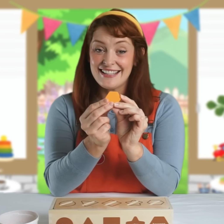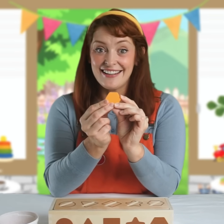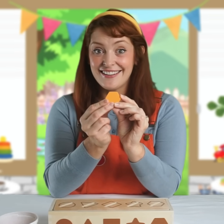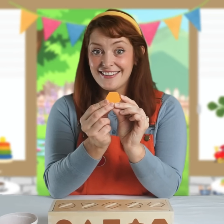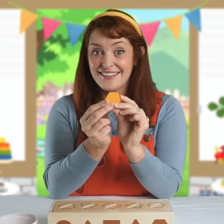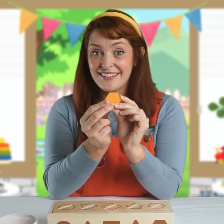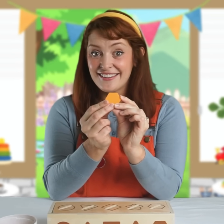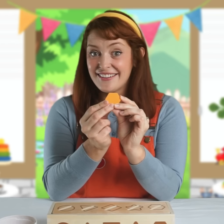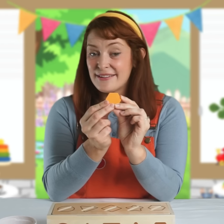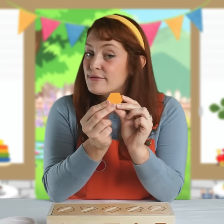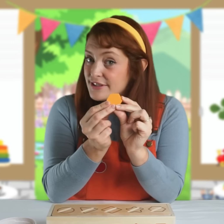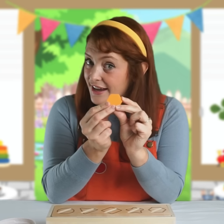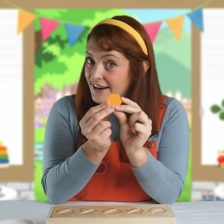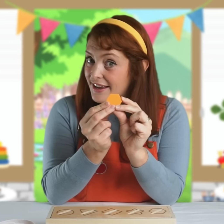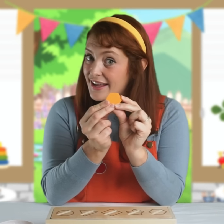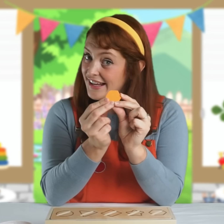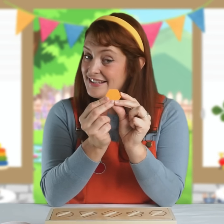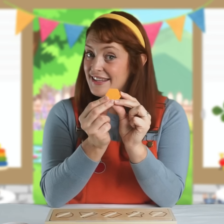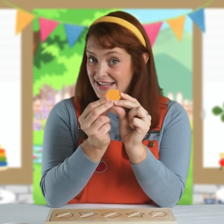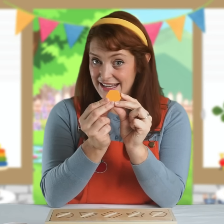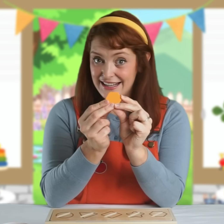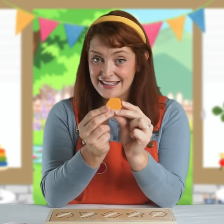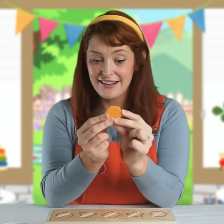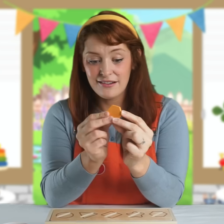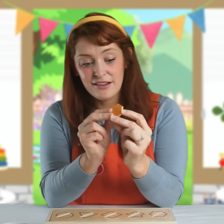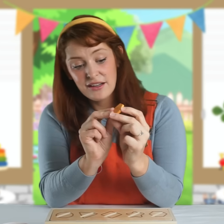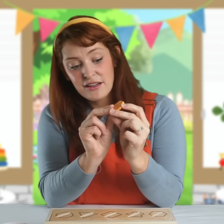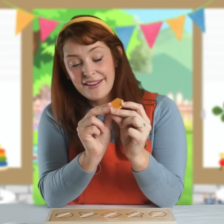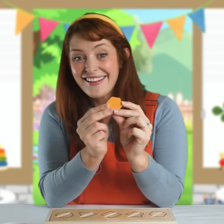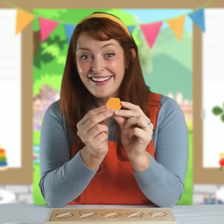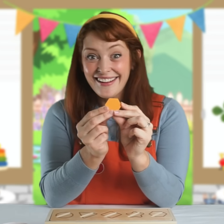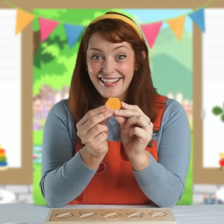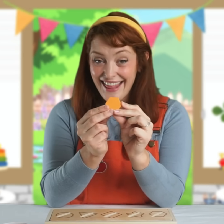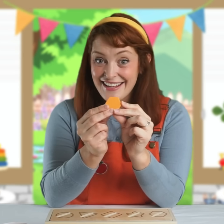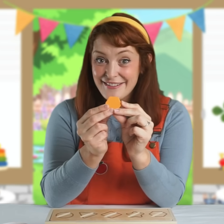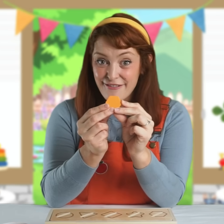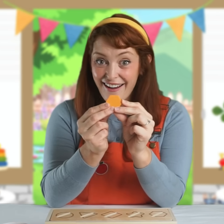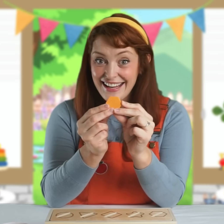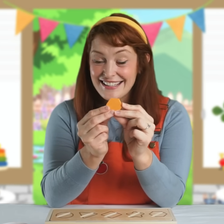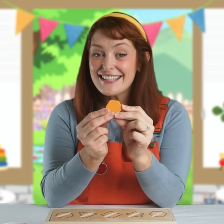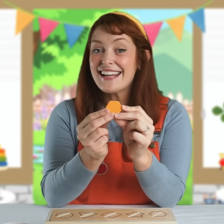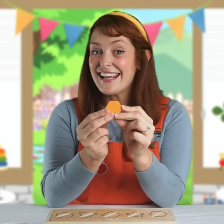hexagon? What colour is this hexagon? That's right,